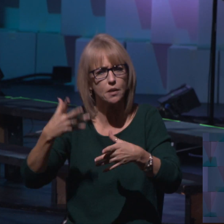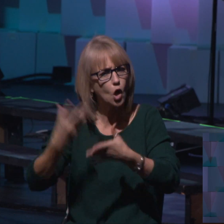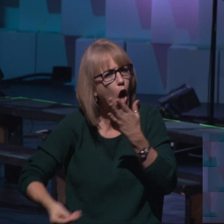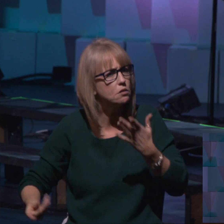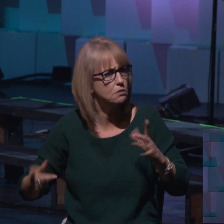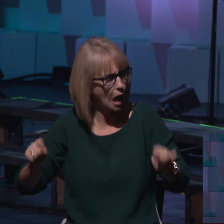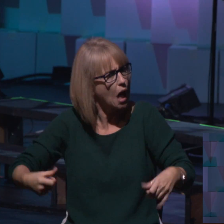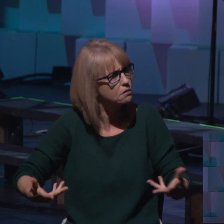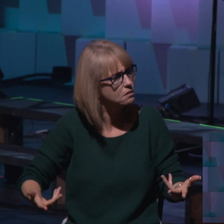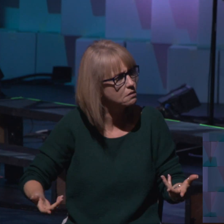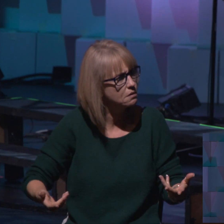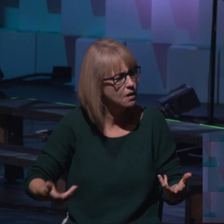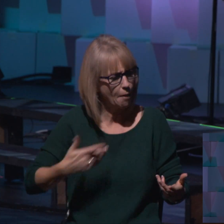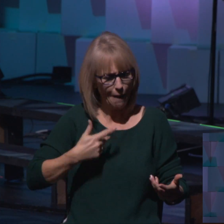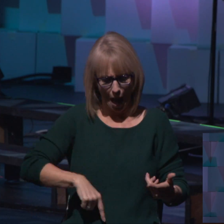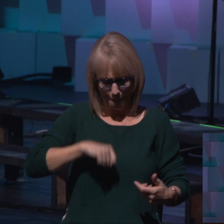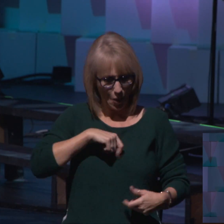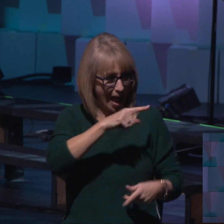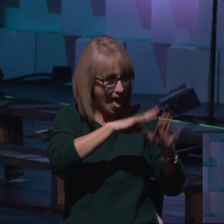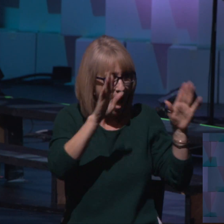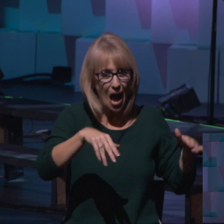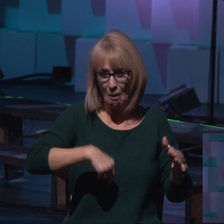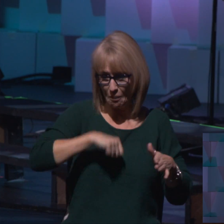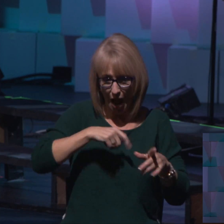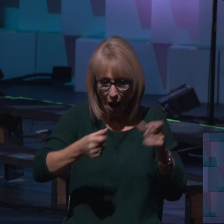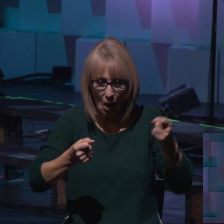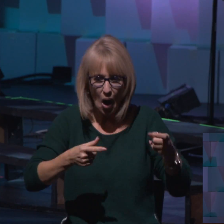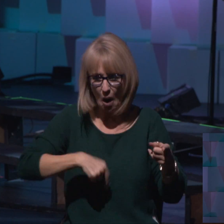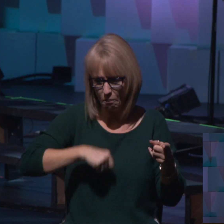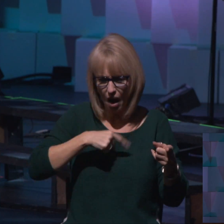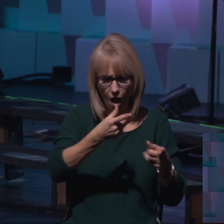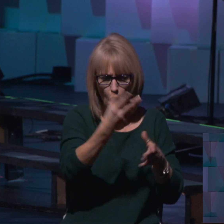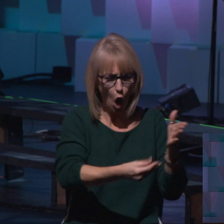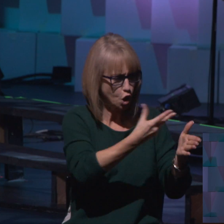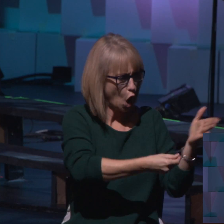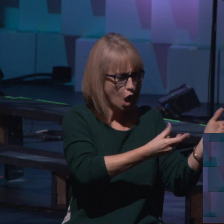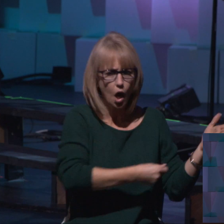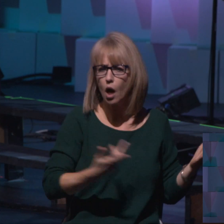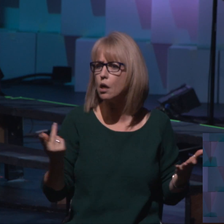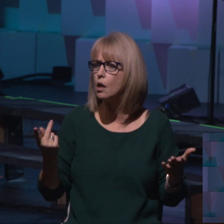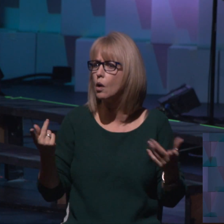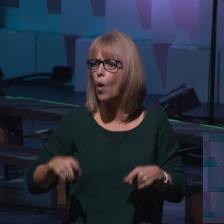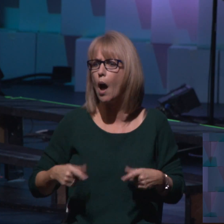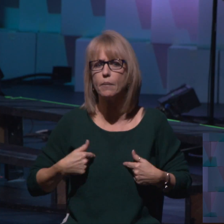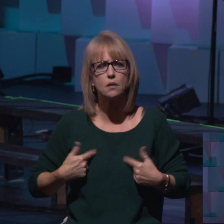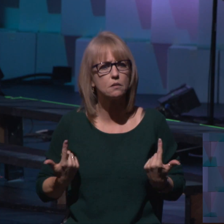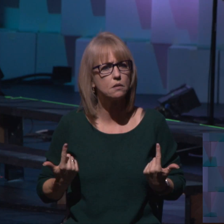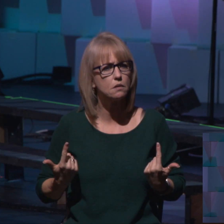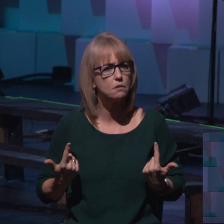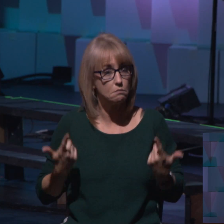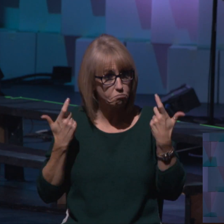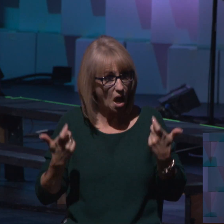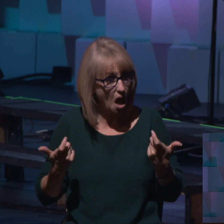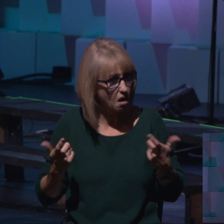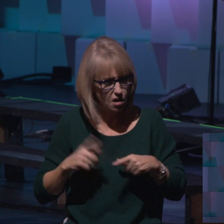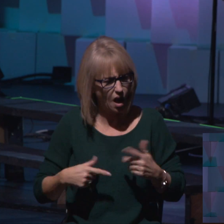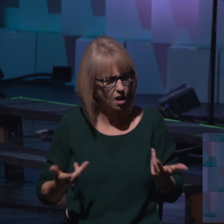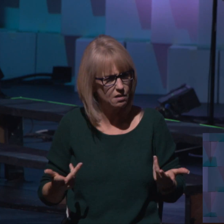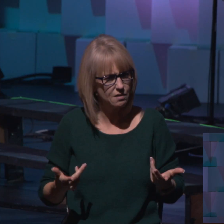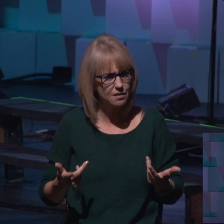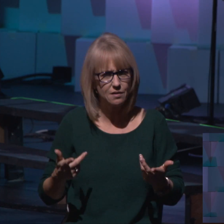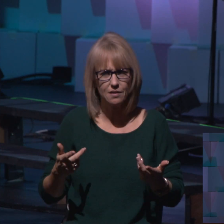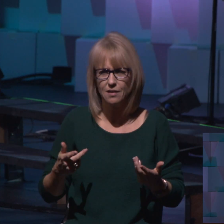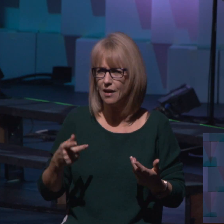is in those stuff, when it's gone, then who are we? Then where are we at with God? It says he can take down those from their thrones